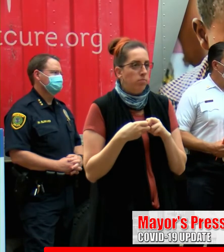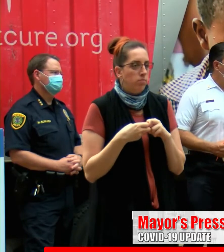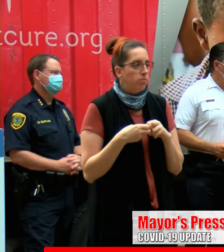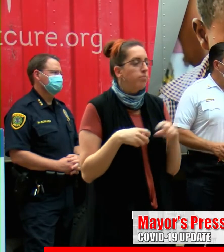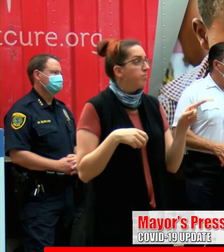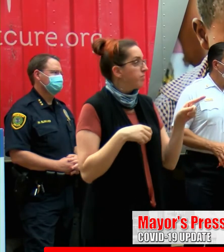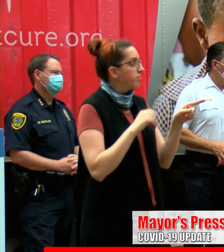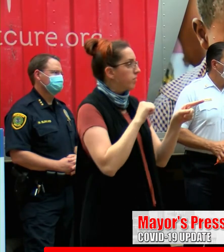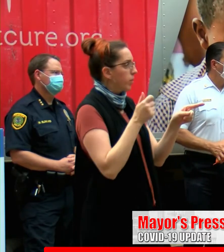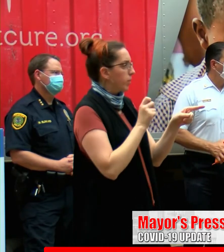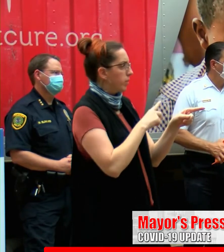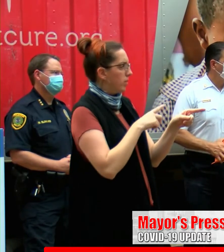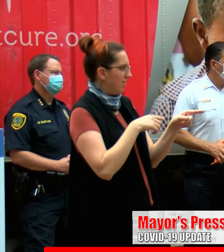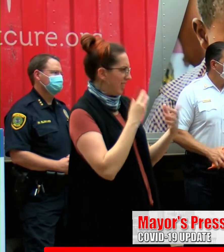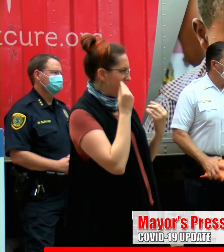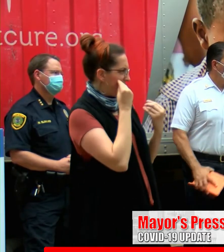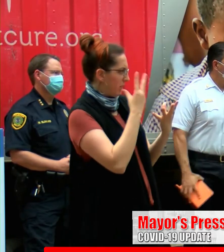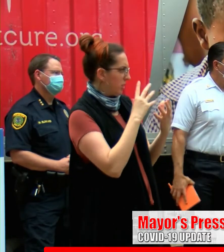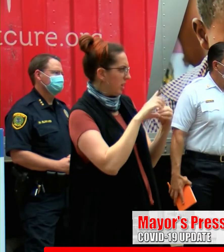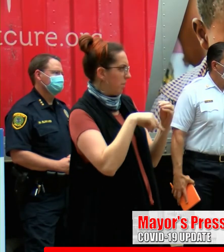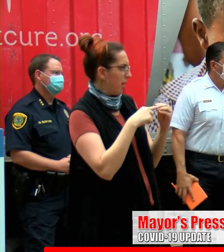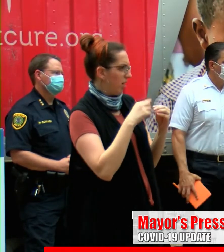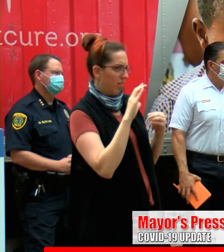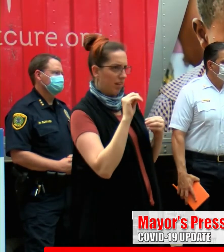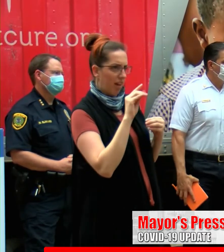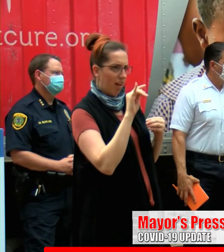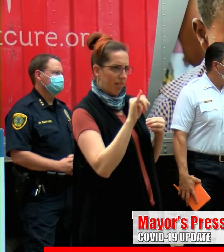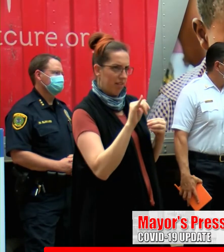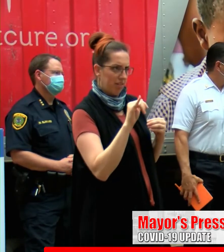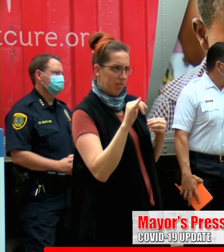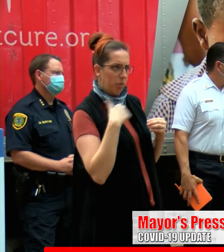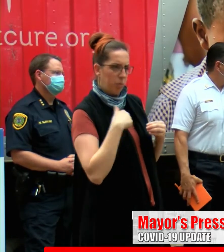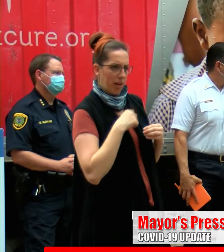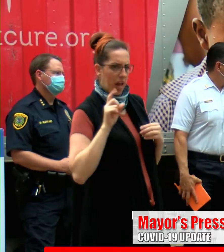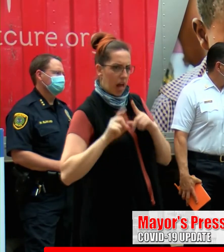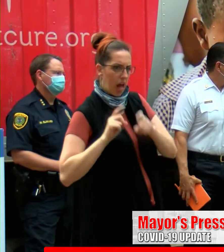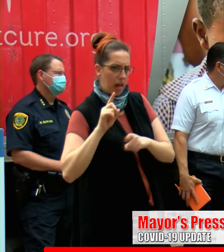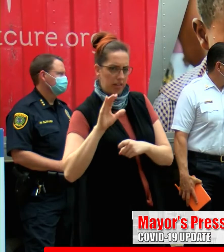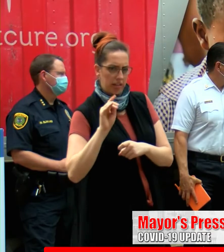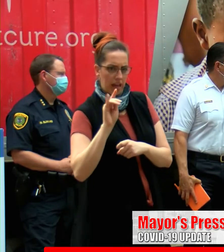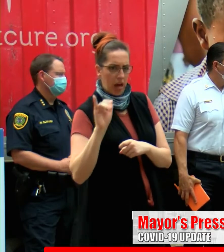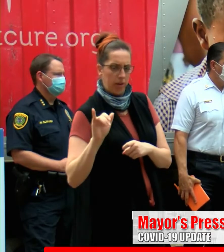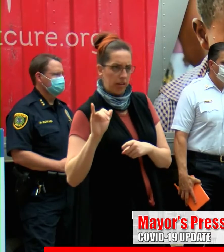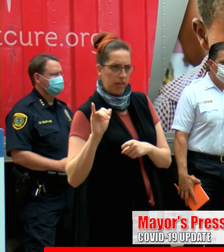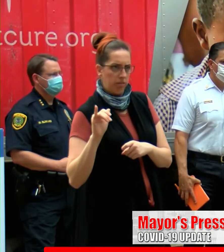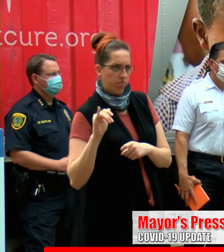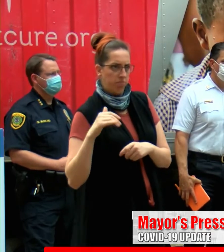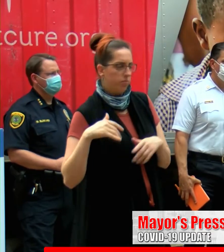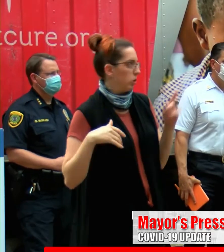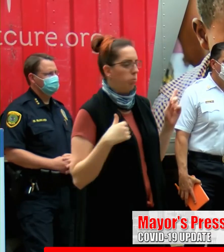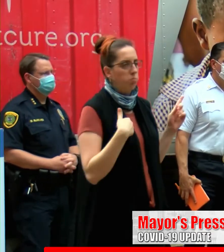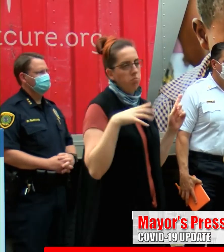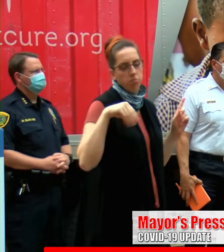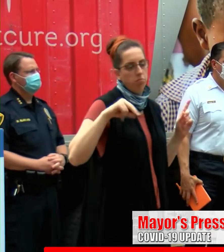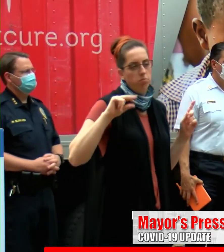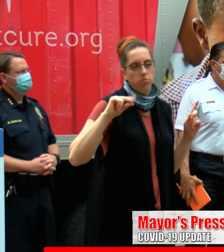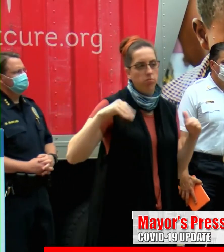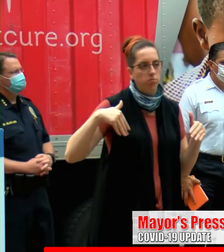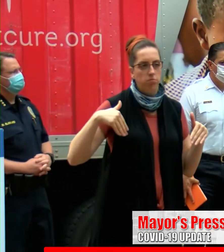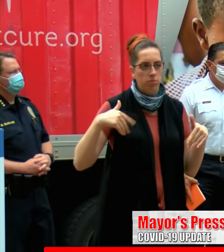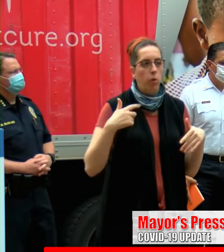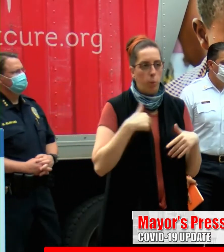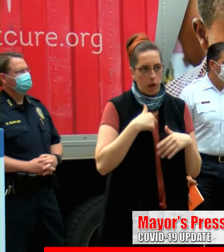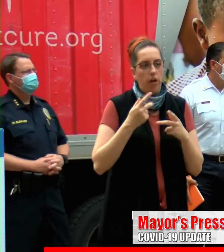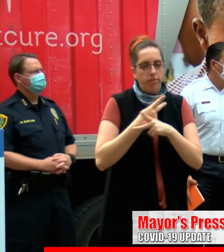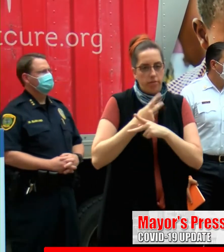You guys don't have information on the county, I assume? So we asked the county already, and they didn't have any. Not yet. Okay. But it's being